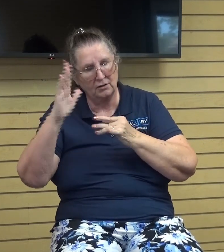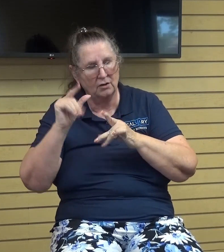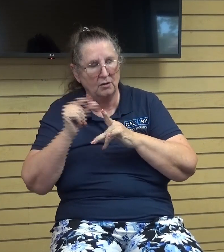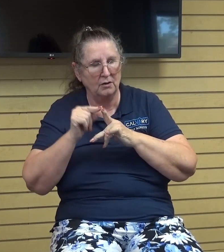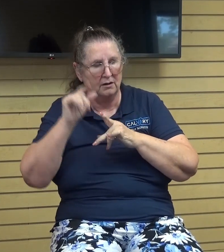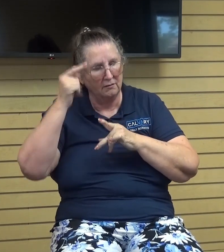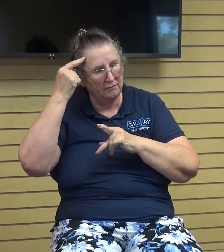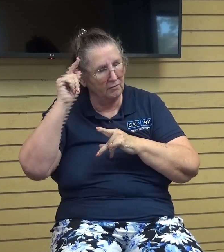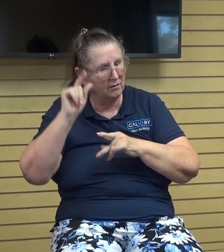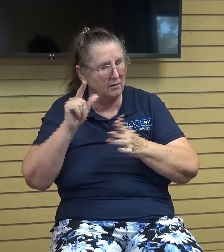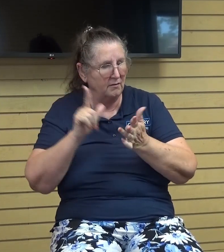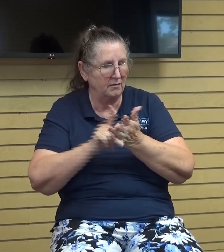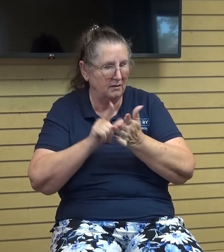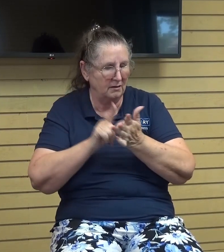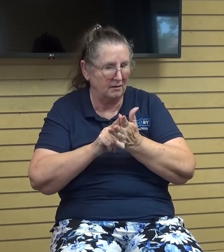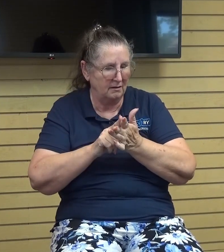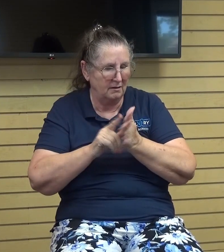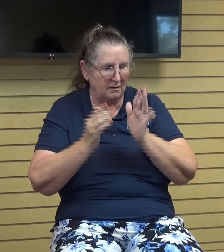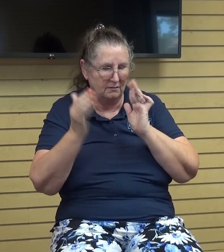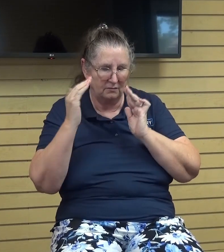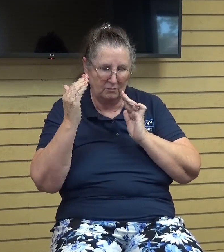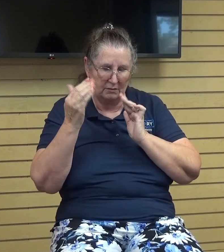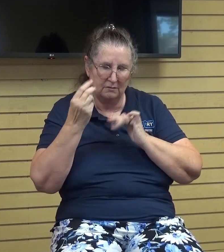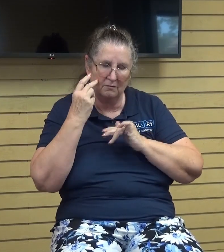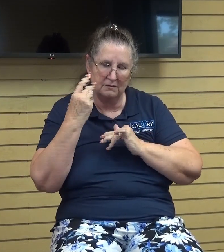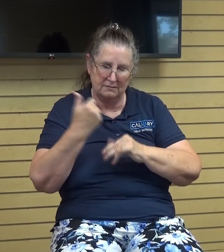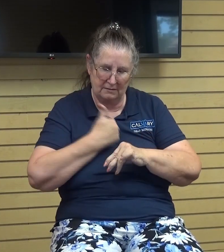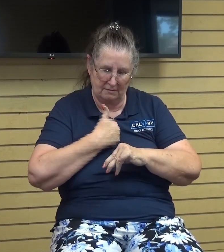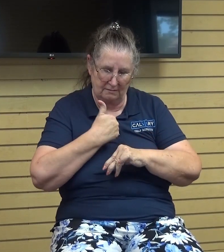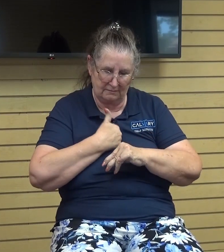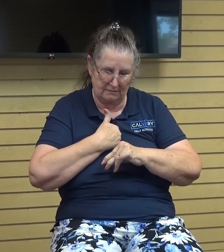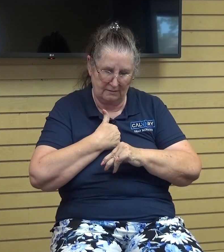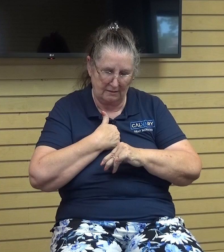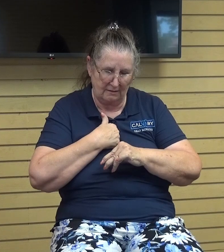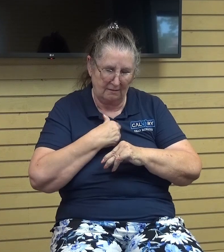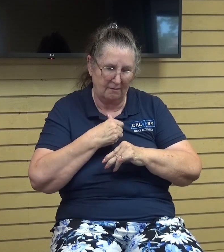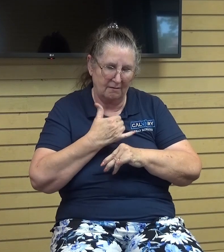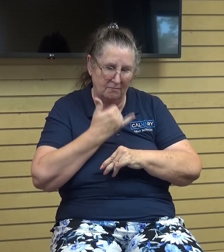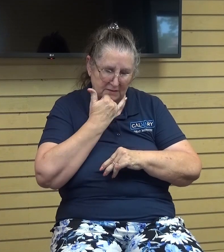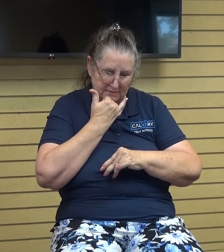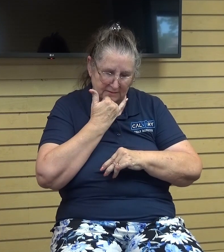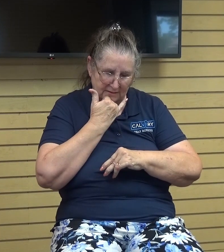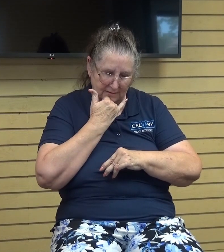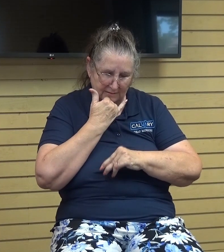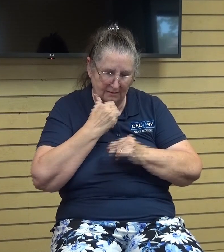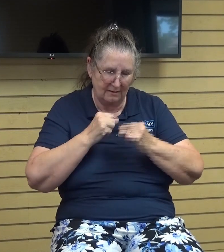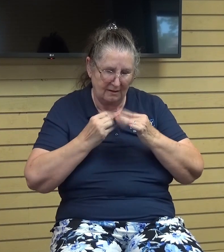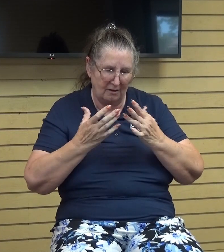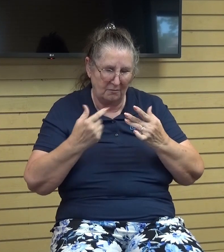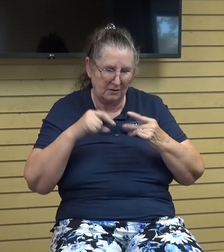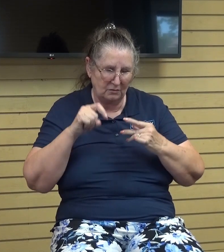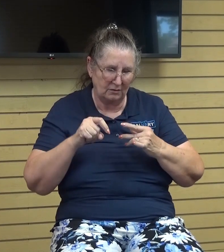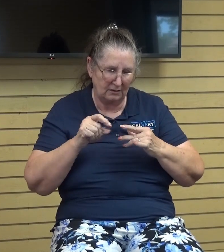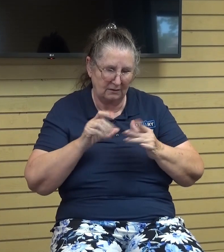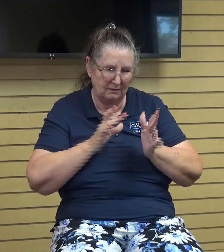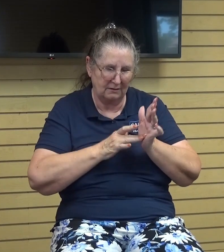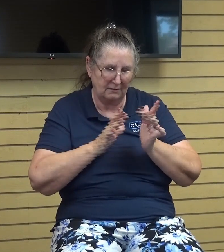that it's a mirror, Lord, that we can see ourselves and see how flawed we are and see how much we need Jesus, Lord, how much we need you,